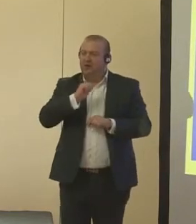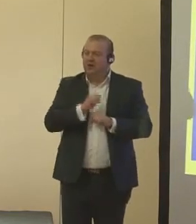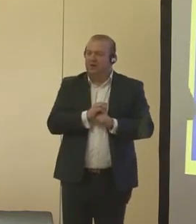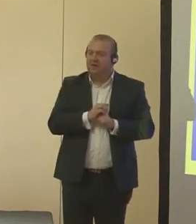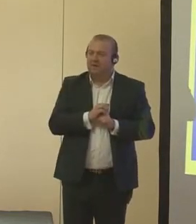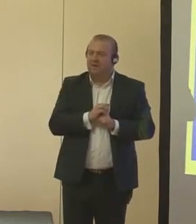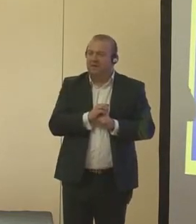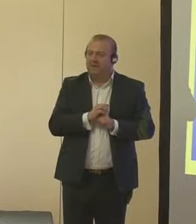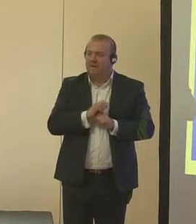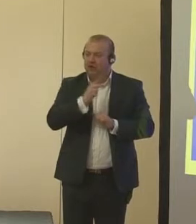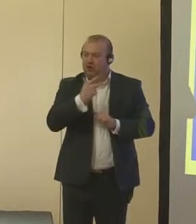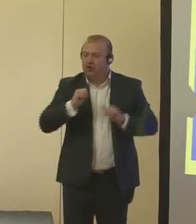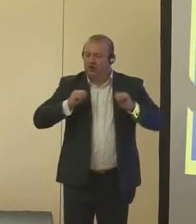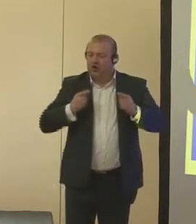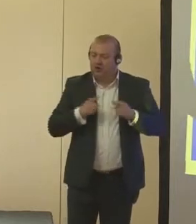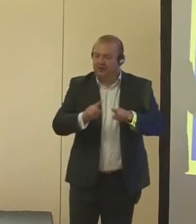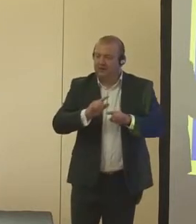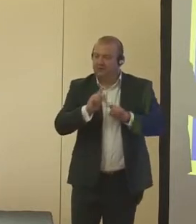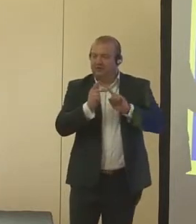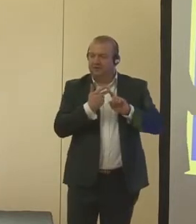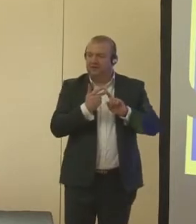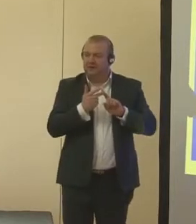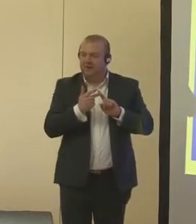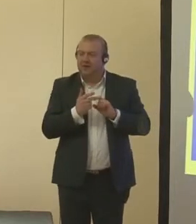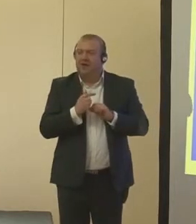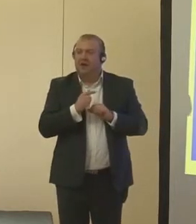the guidelines within our work.